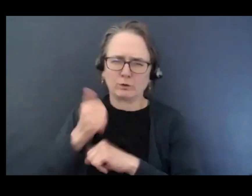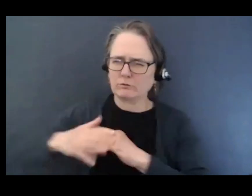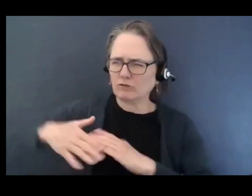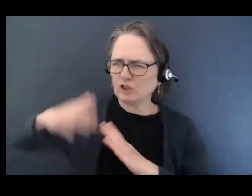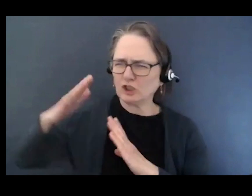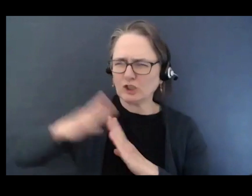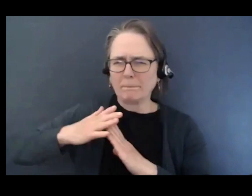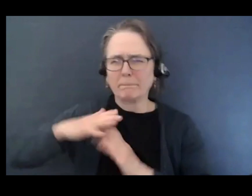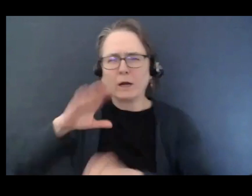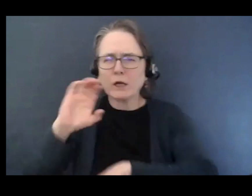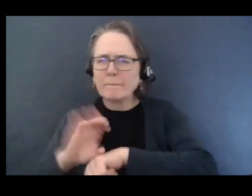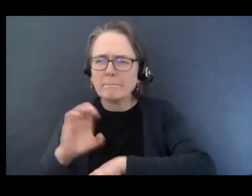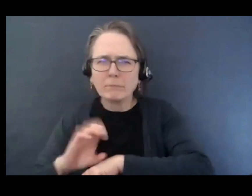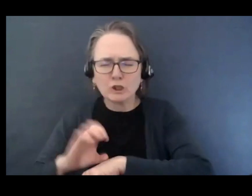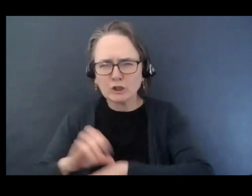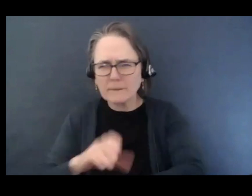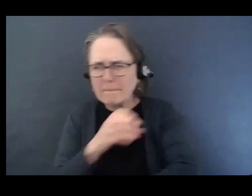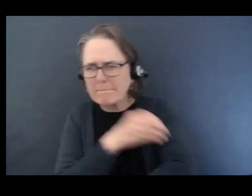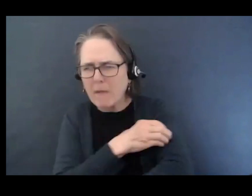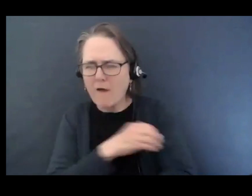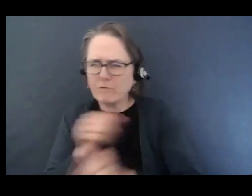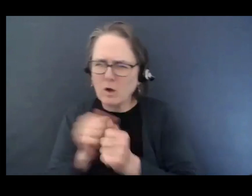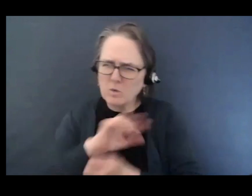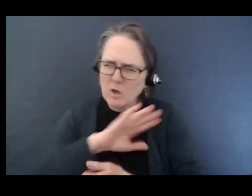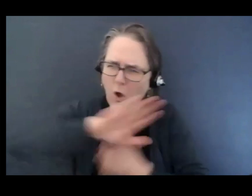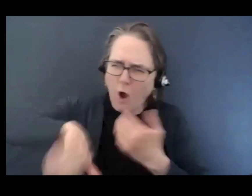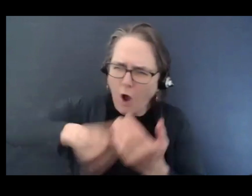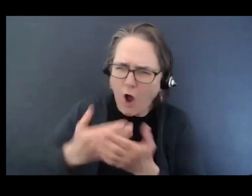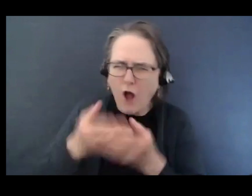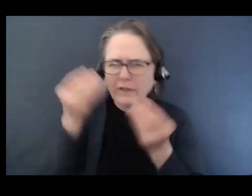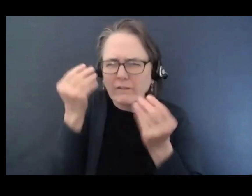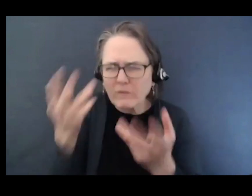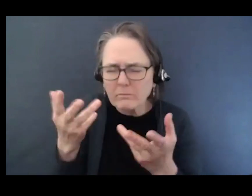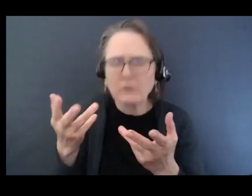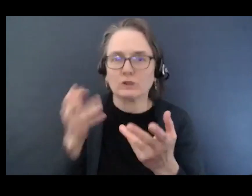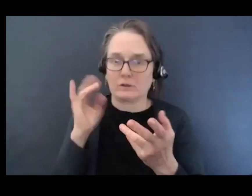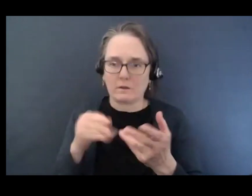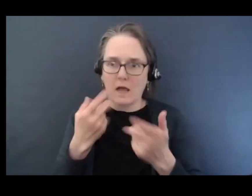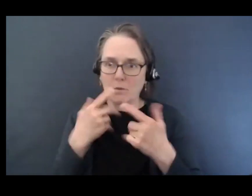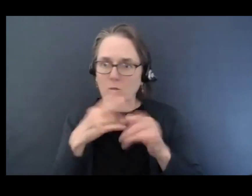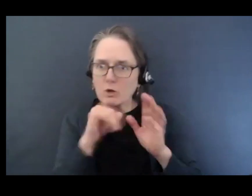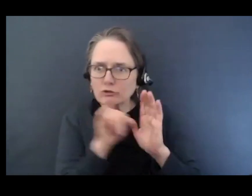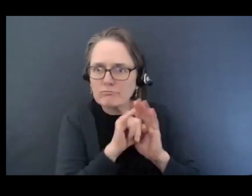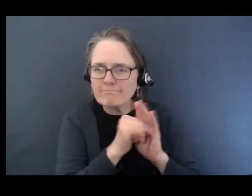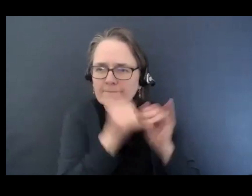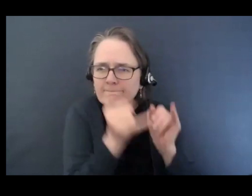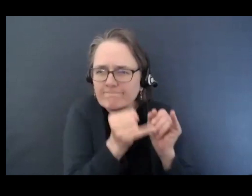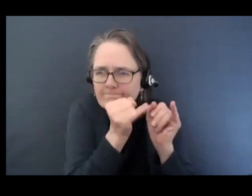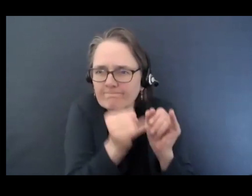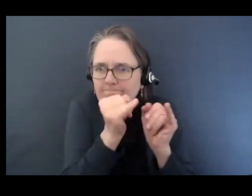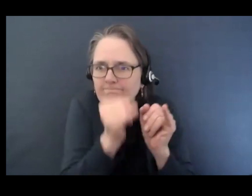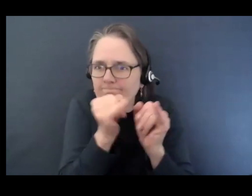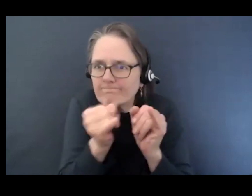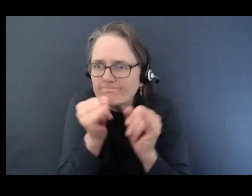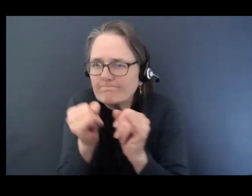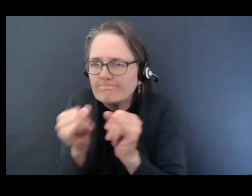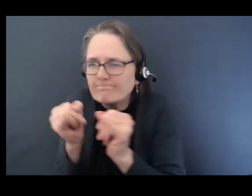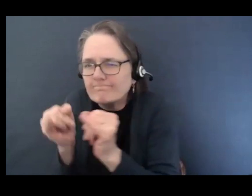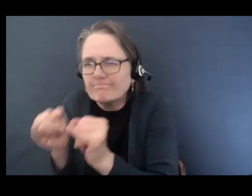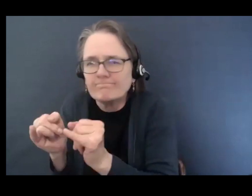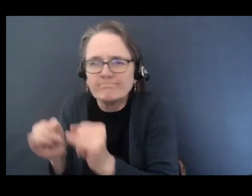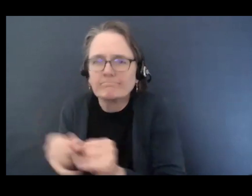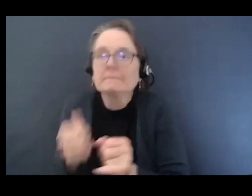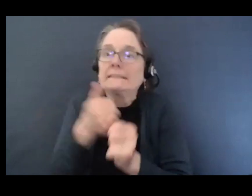what we'd want to do is iterate through each individual person in the entire metro area and map their ability to get to each